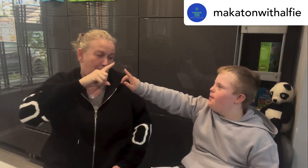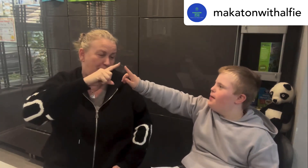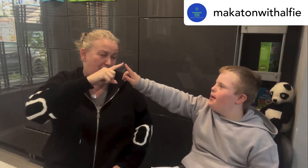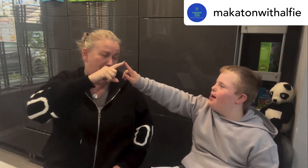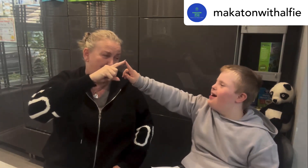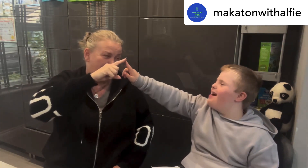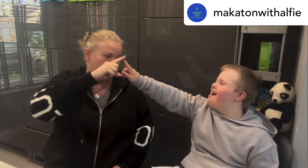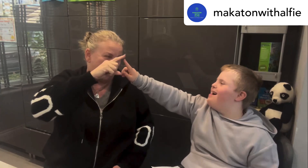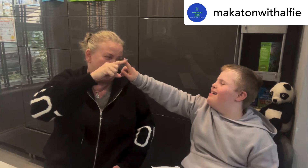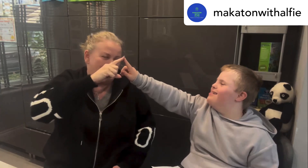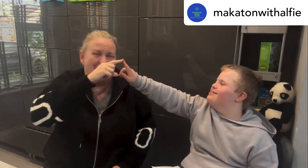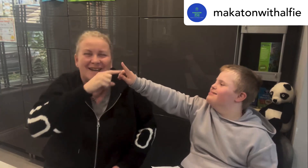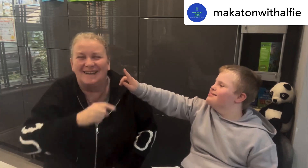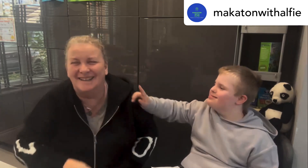beep.